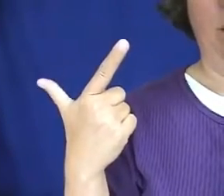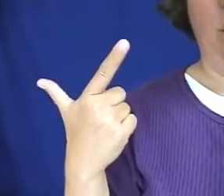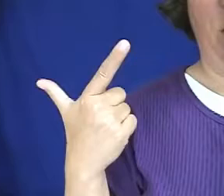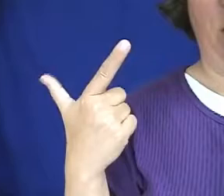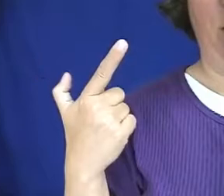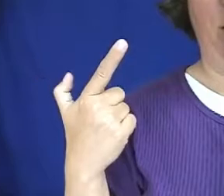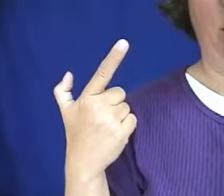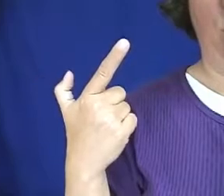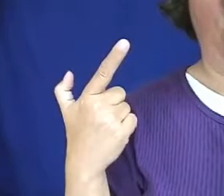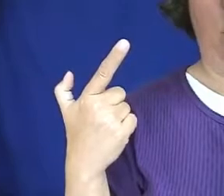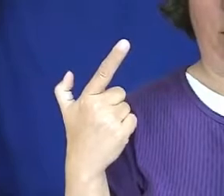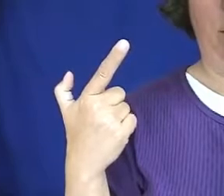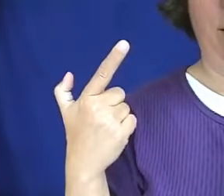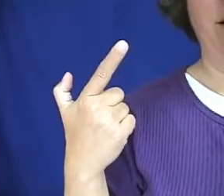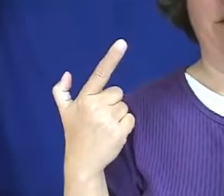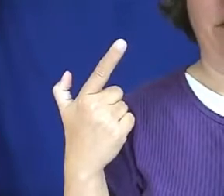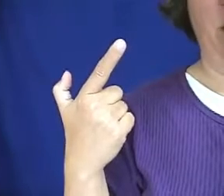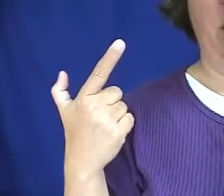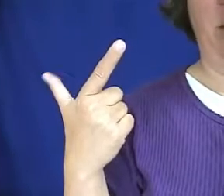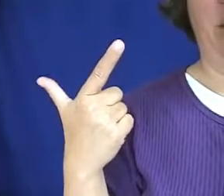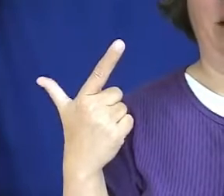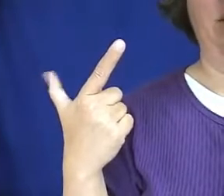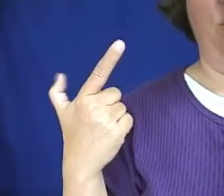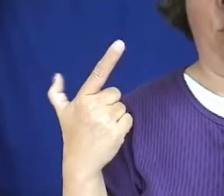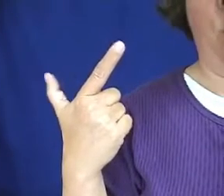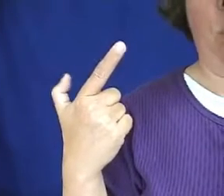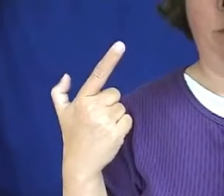There's the L, there's the 1. Very modified, 21.